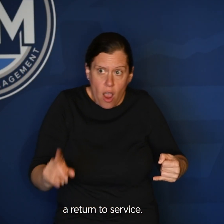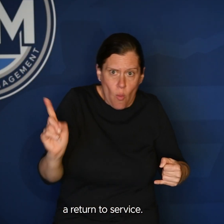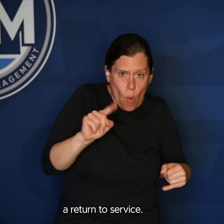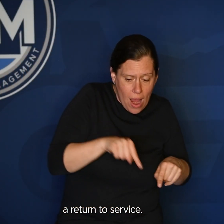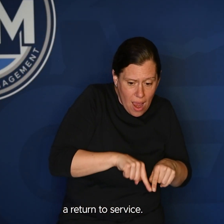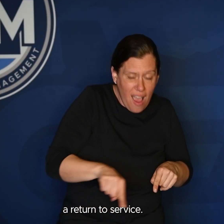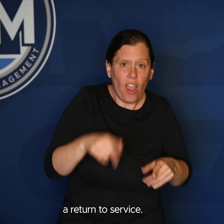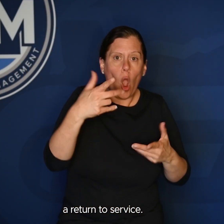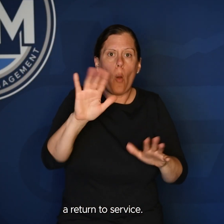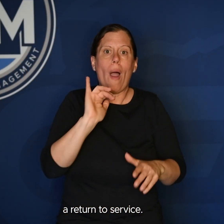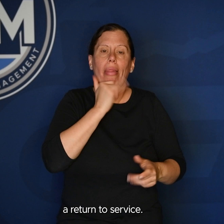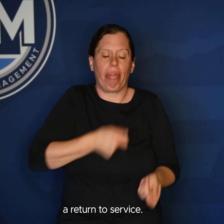service.